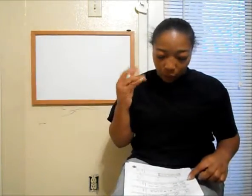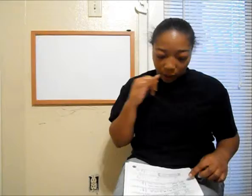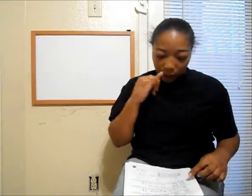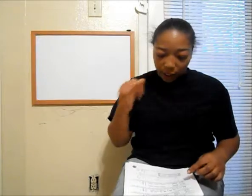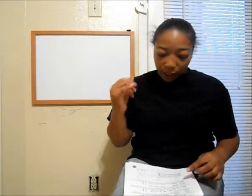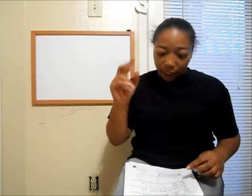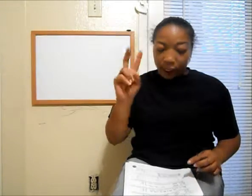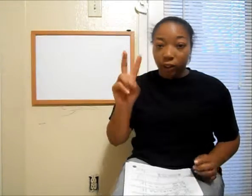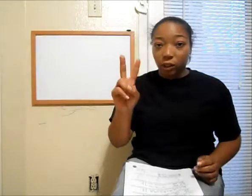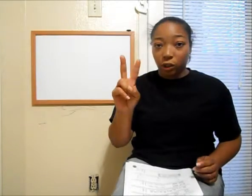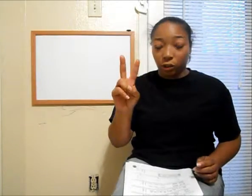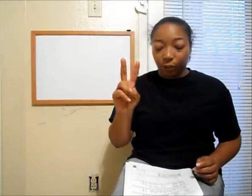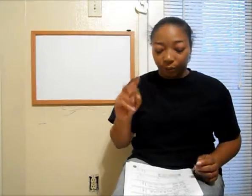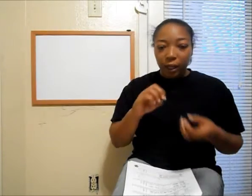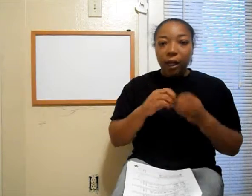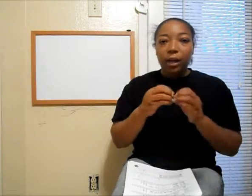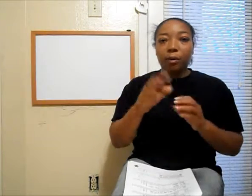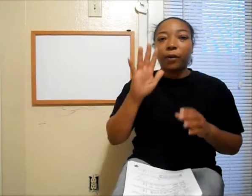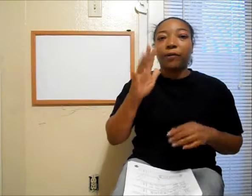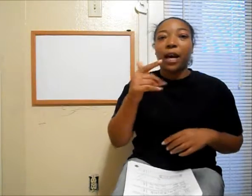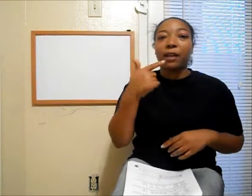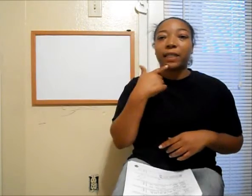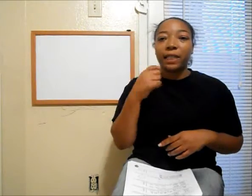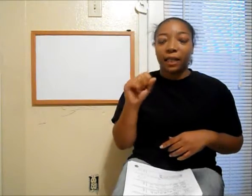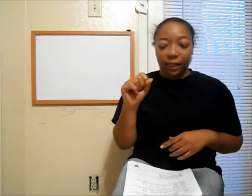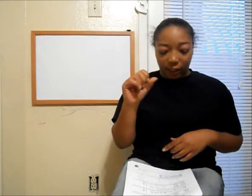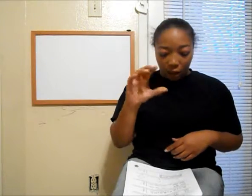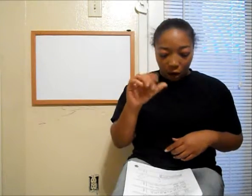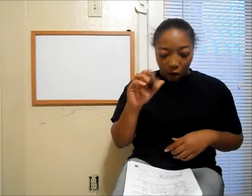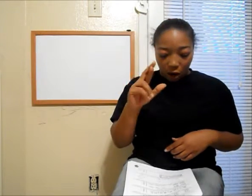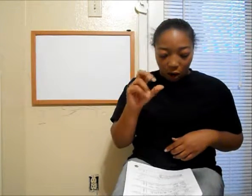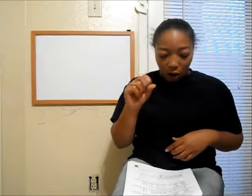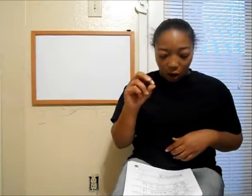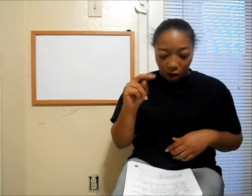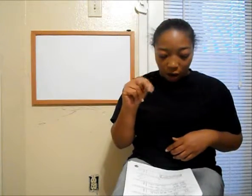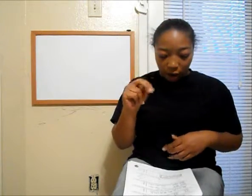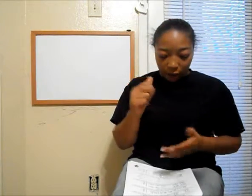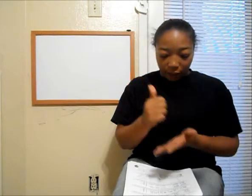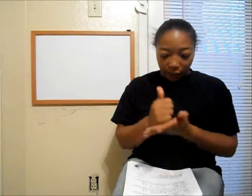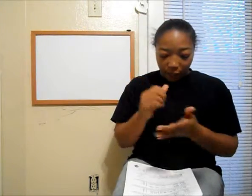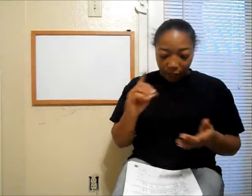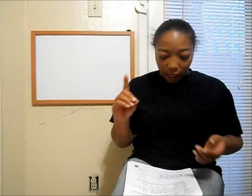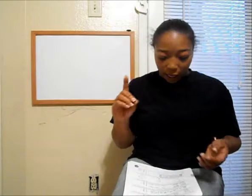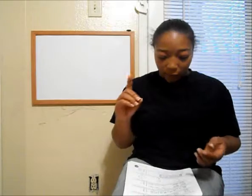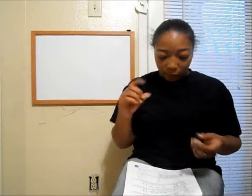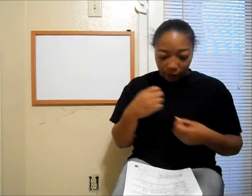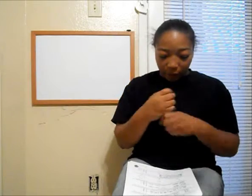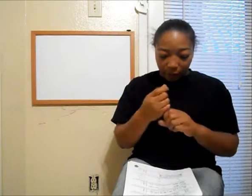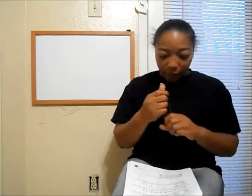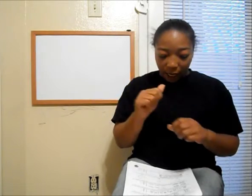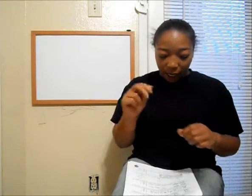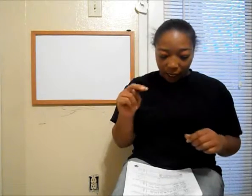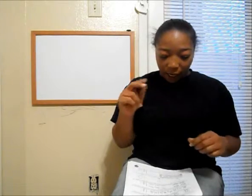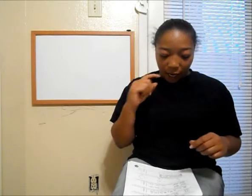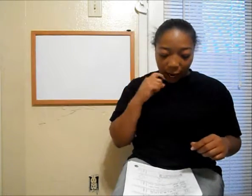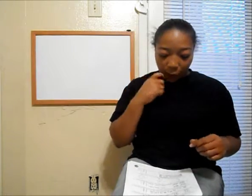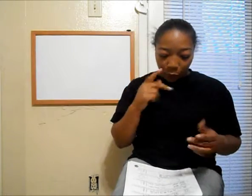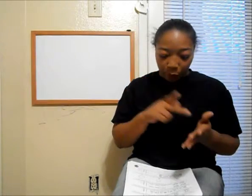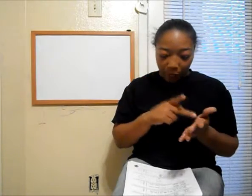4 is 2. Number 5 says, Carson helped make an apple